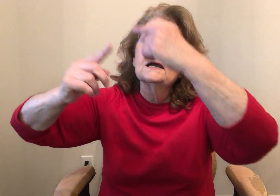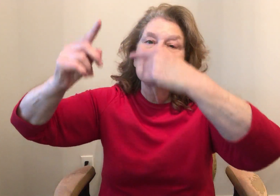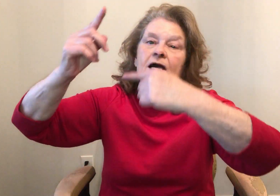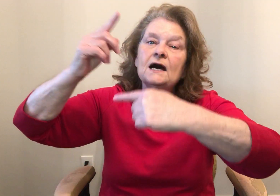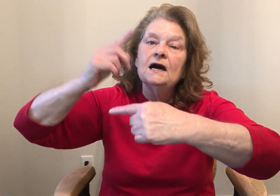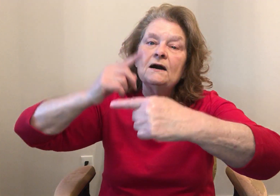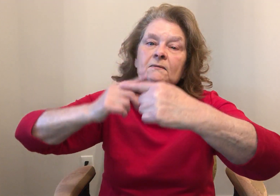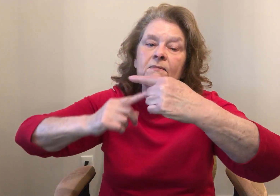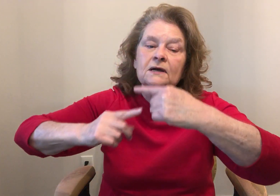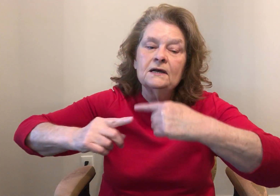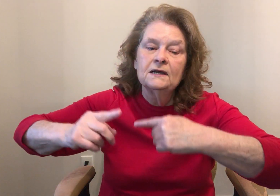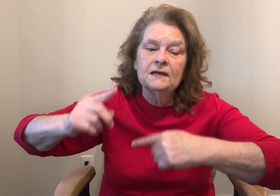Come